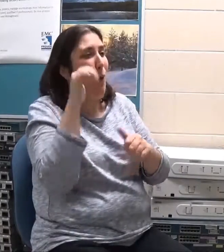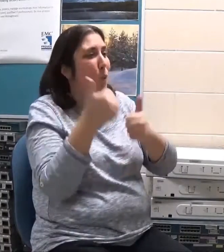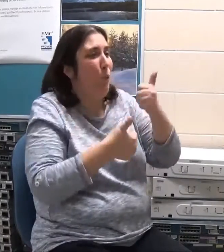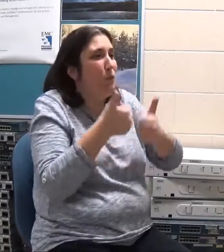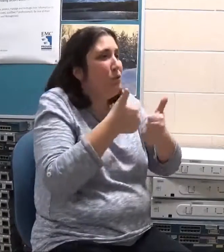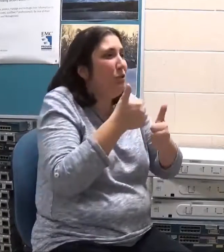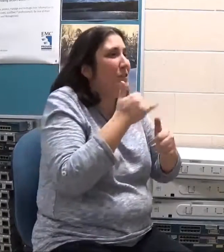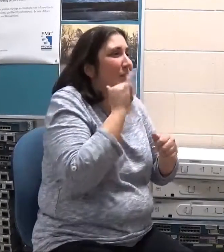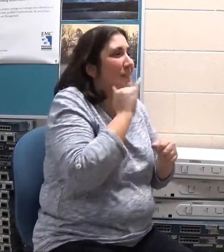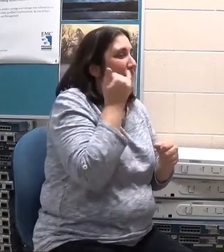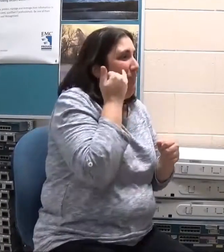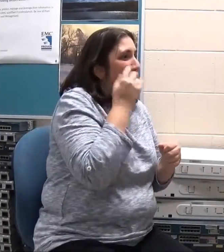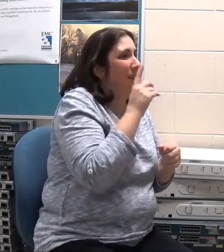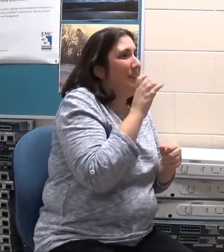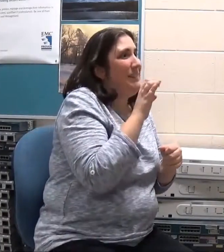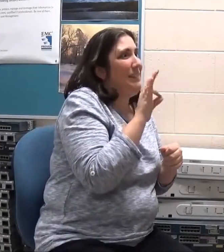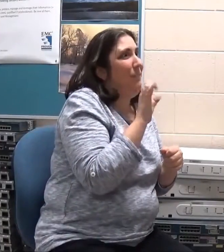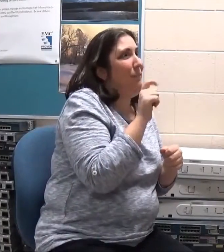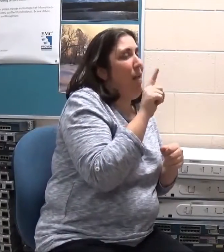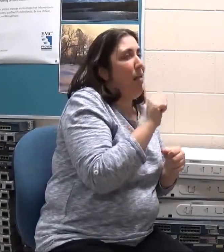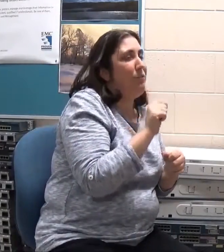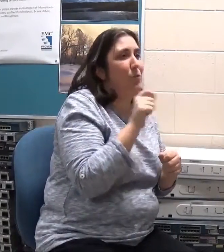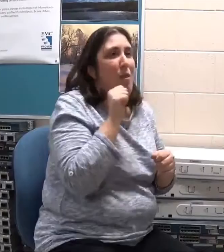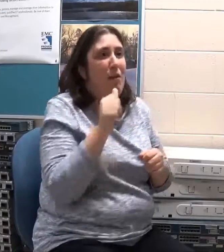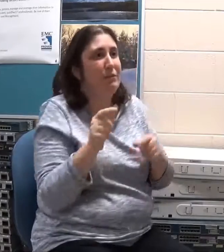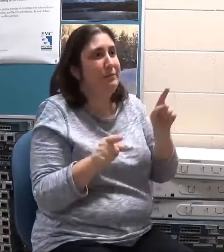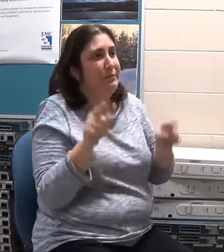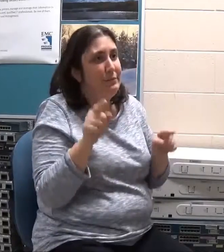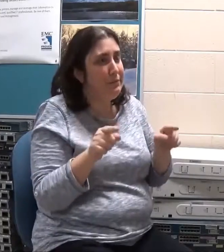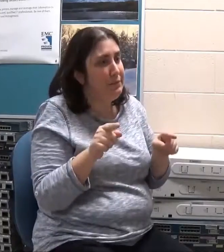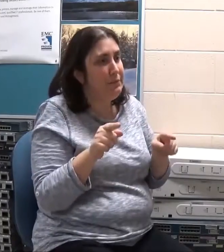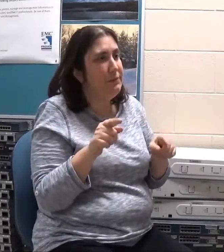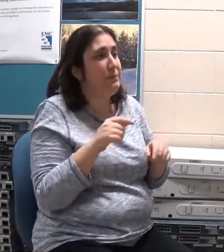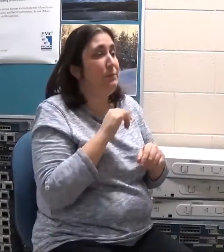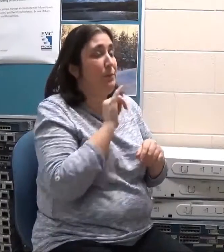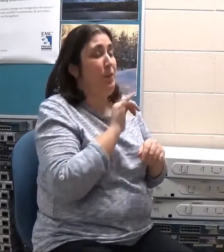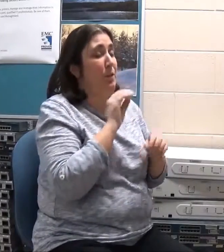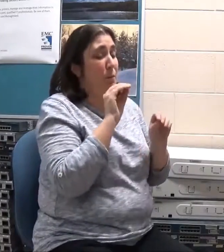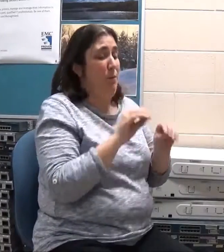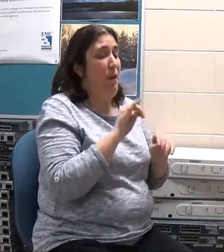that's the command. So we're going to type it IP space address